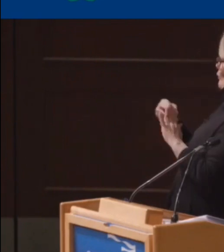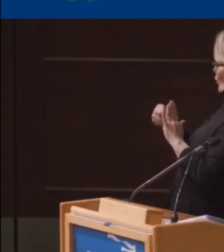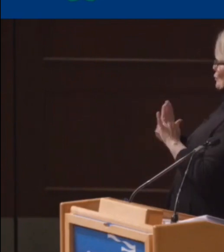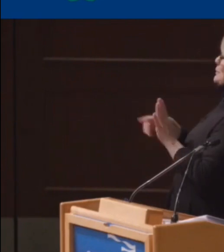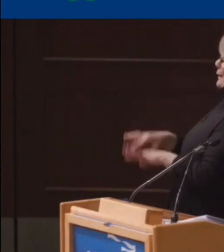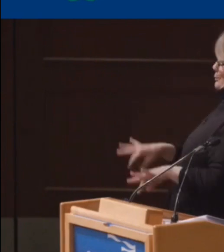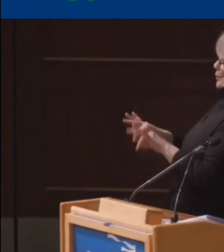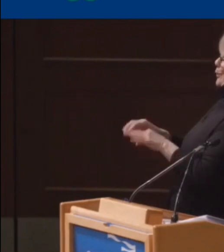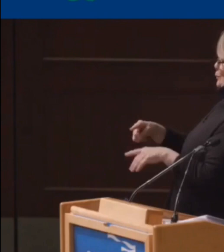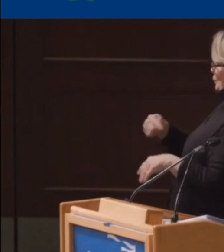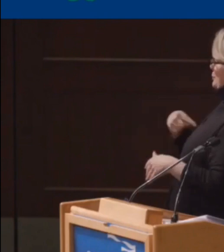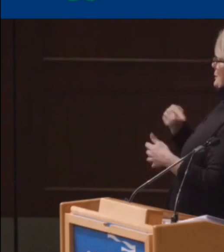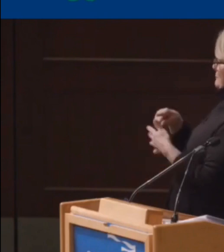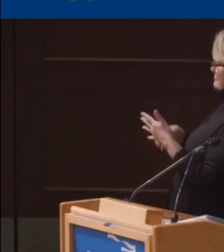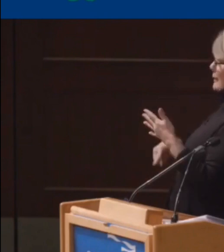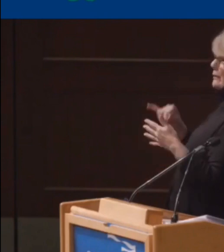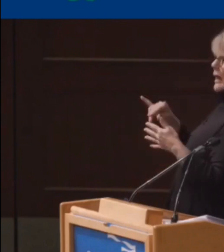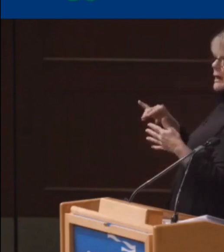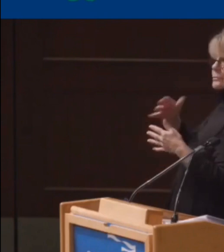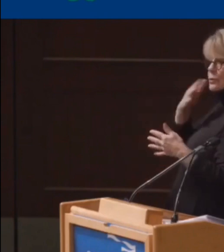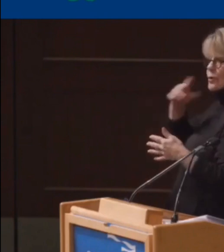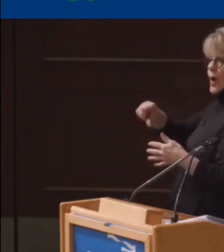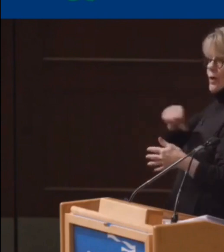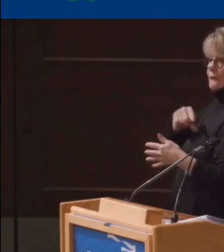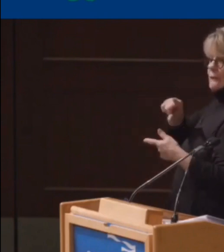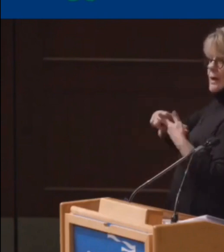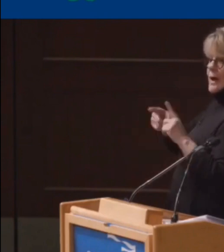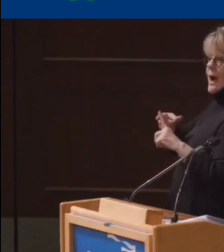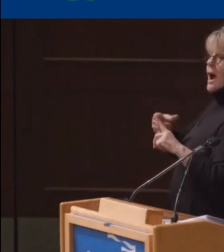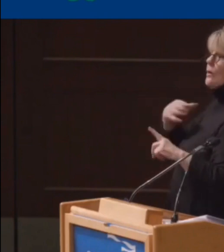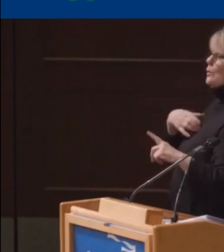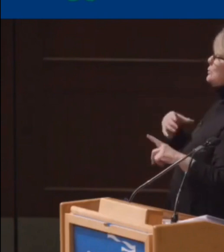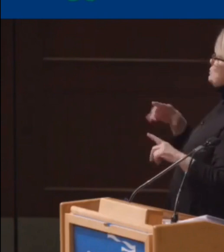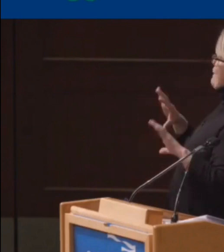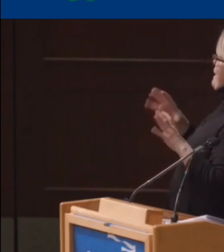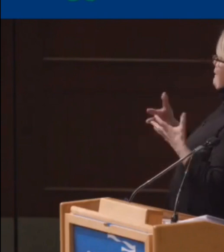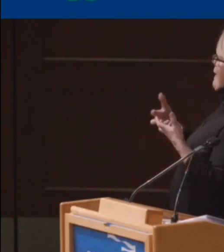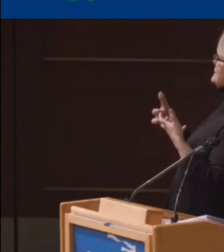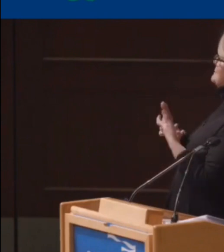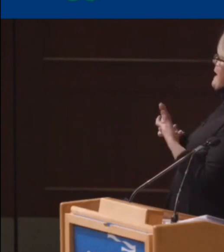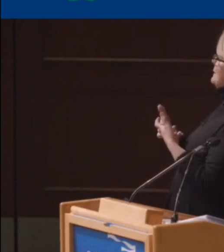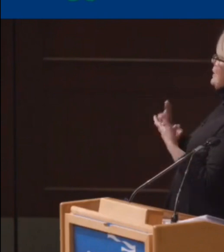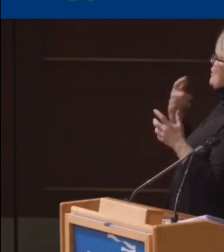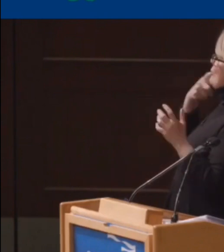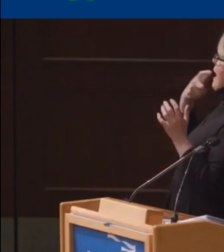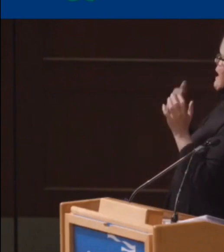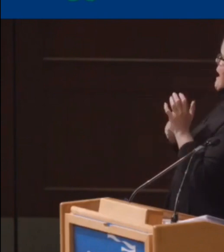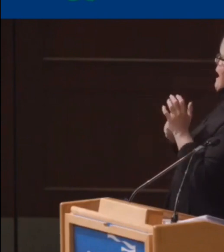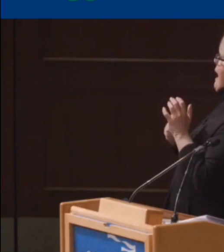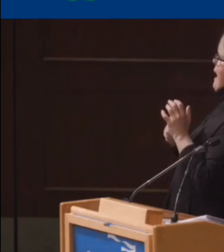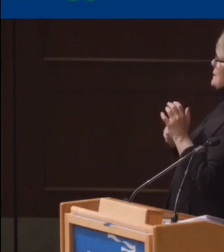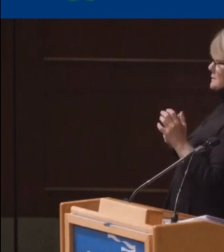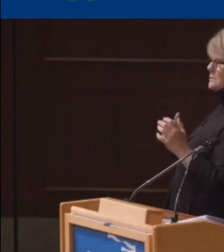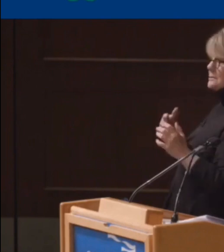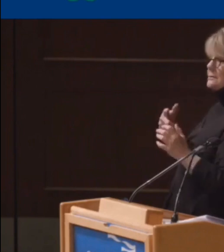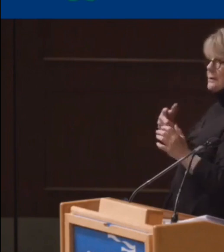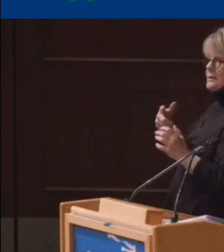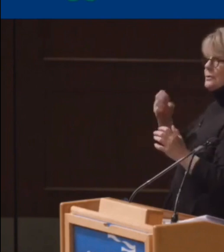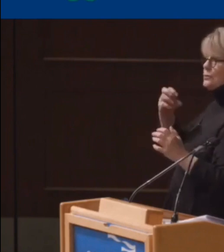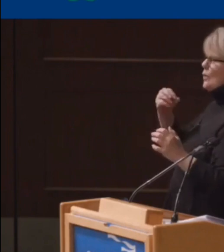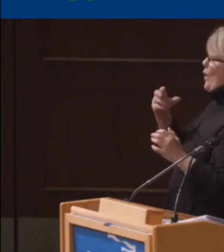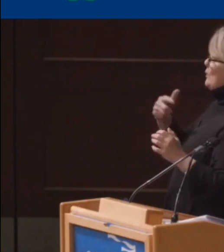are all good qualities for friends, and I wish more of my classmates recognized this and approached me in and out of